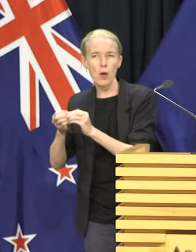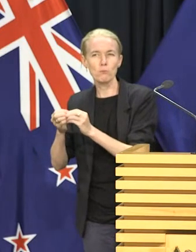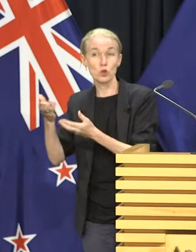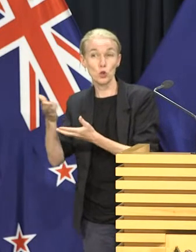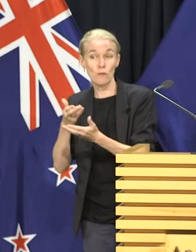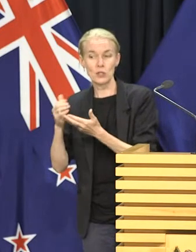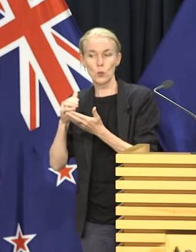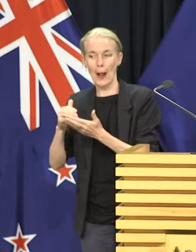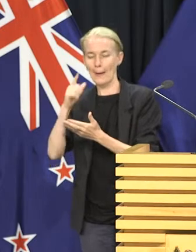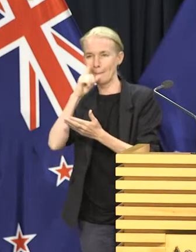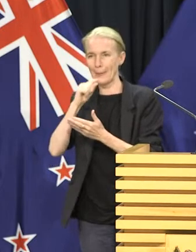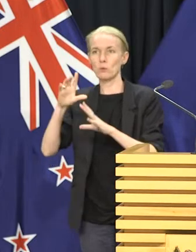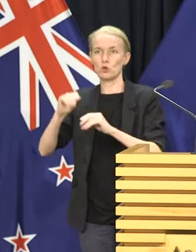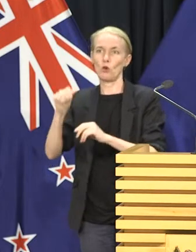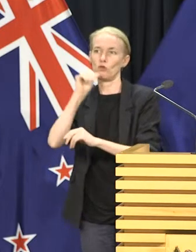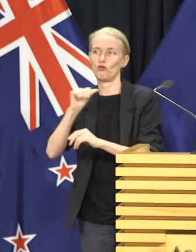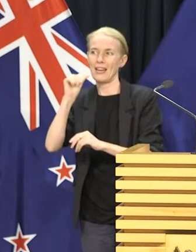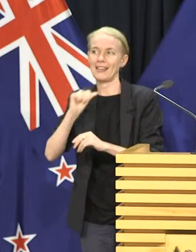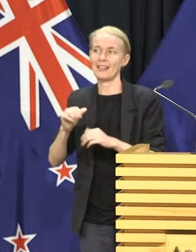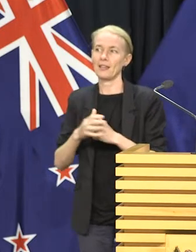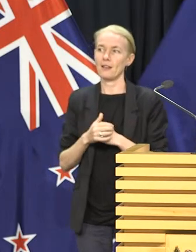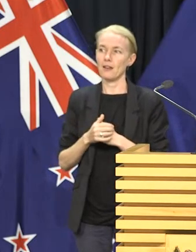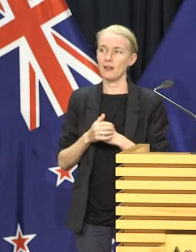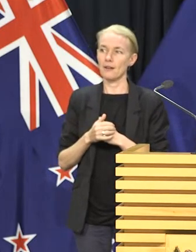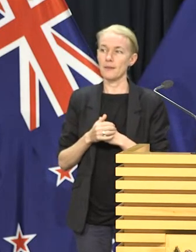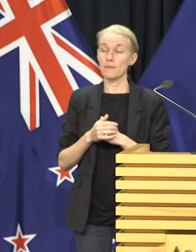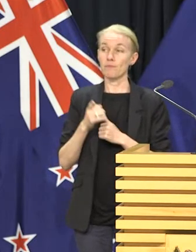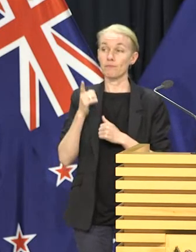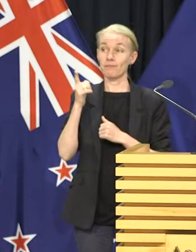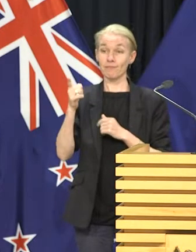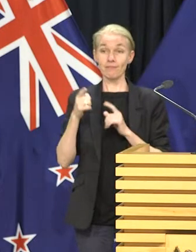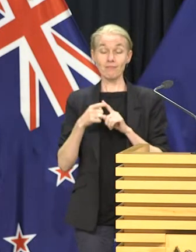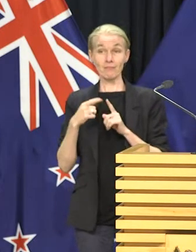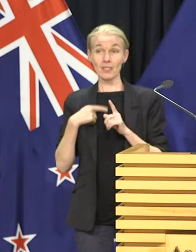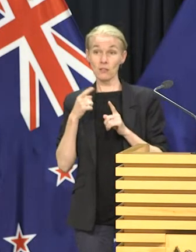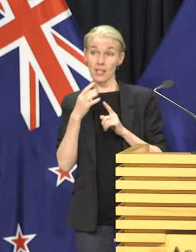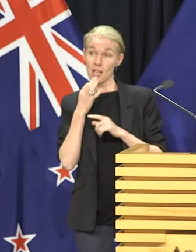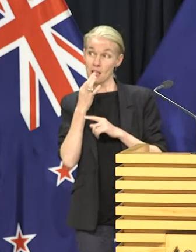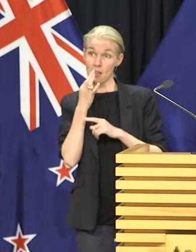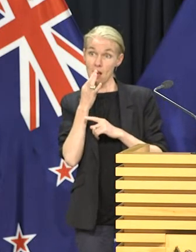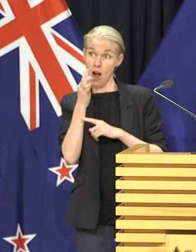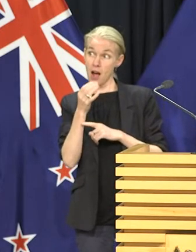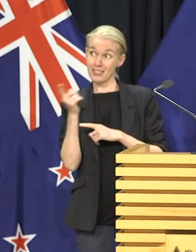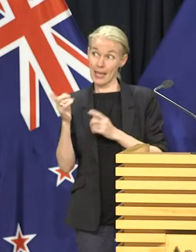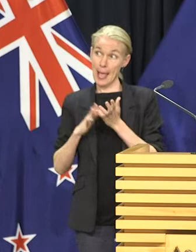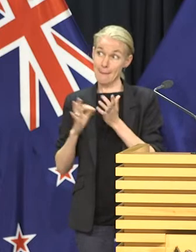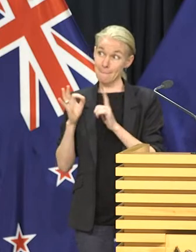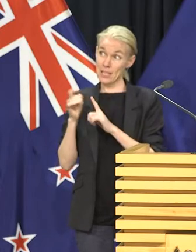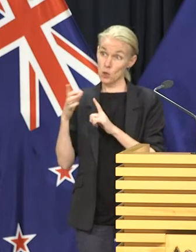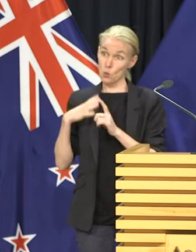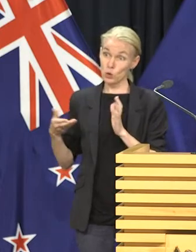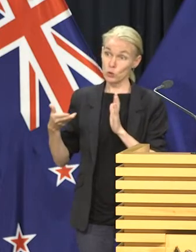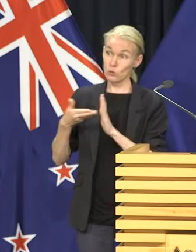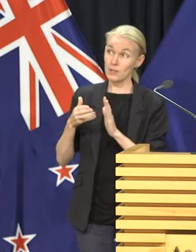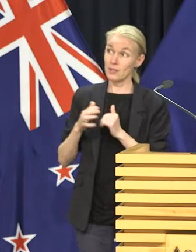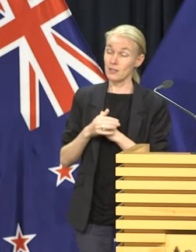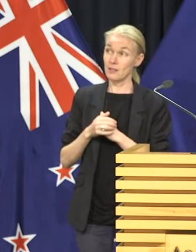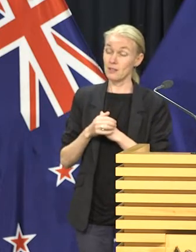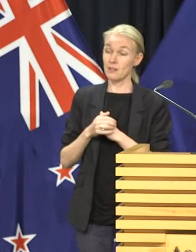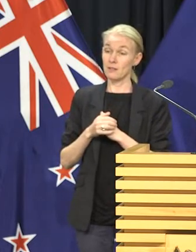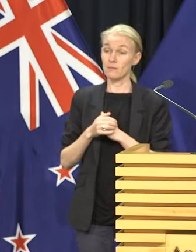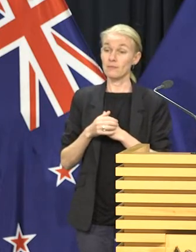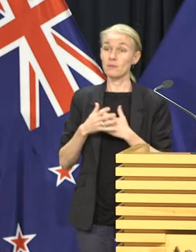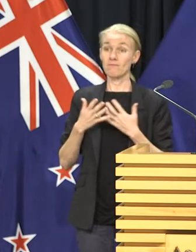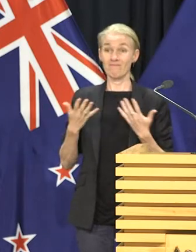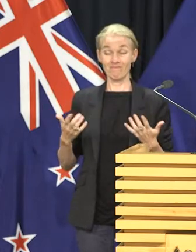you support your colleague Karen McAnulty's bill? Look, I haven't seen the bill, and I know Mr McAnulty has discussed it with a number of